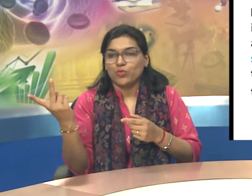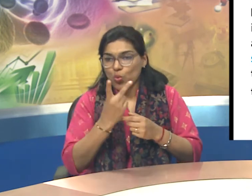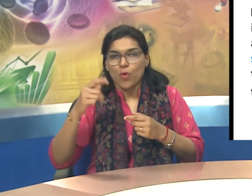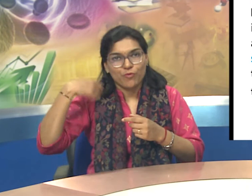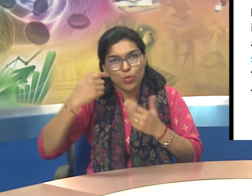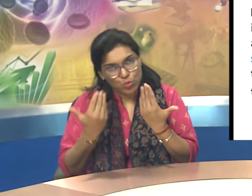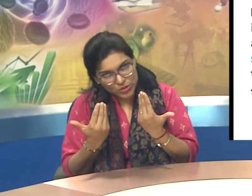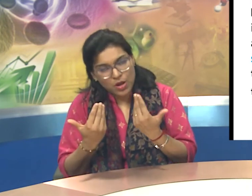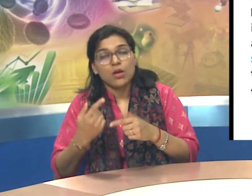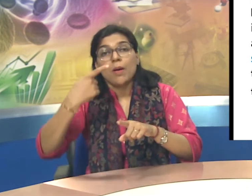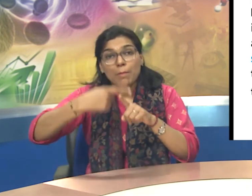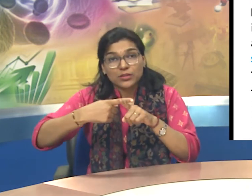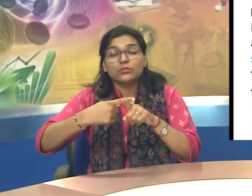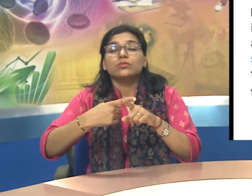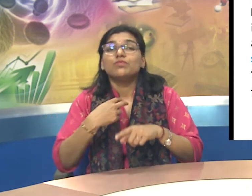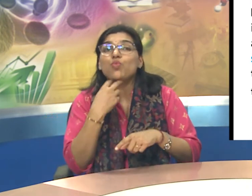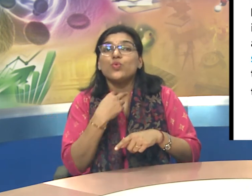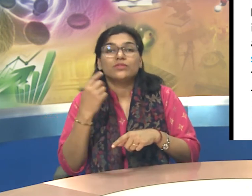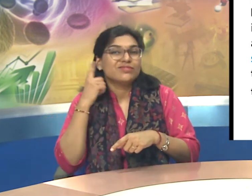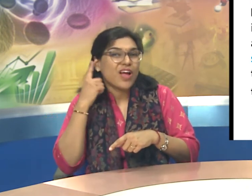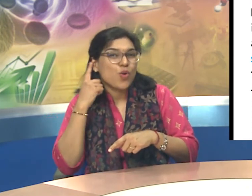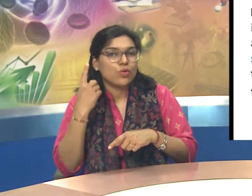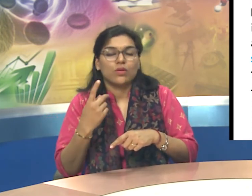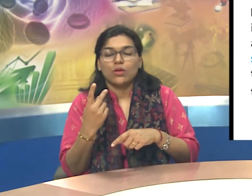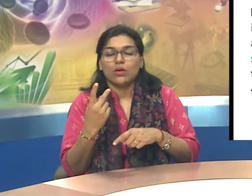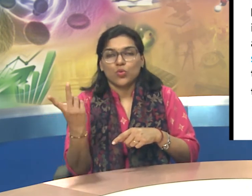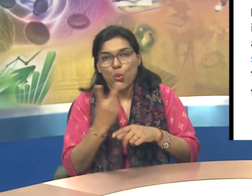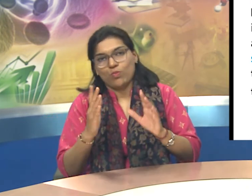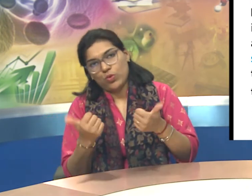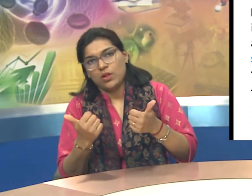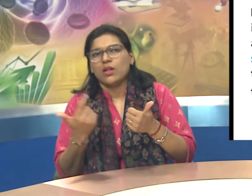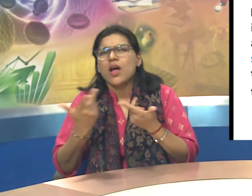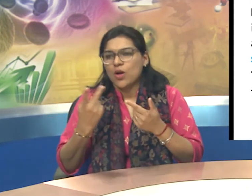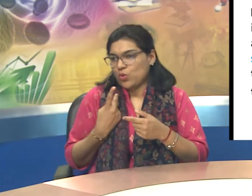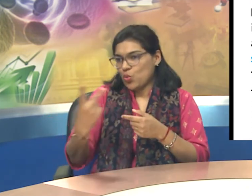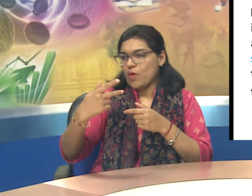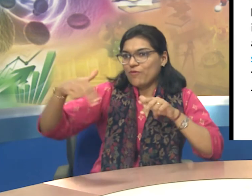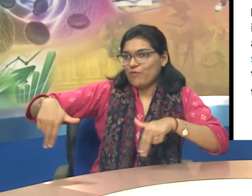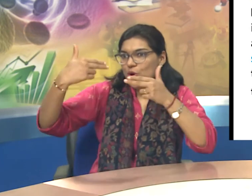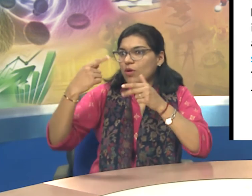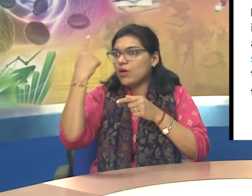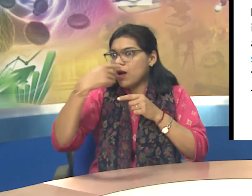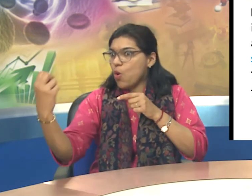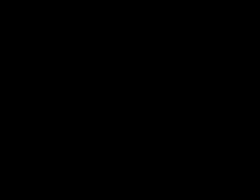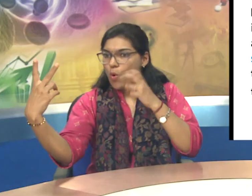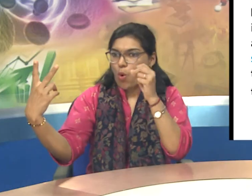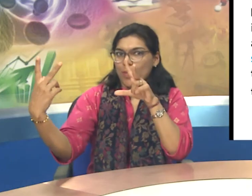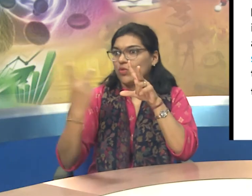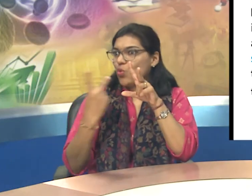Second, both-way audio and video. Here participants